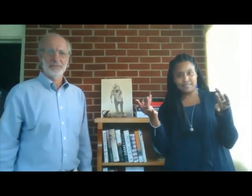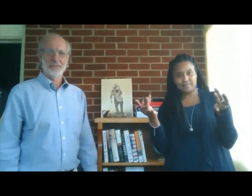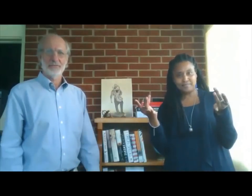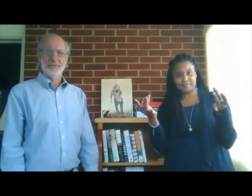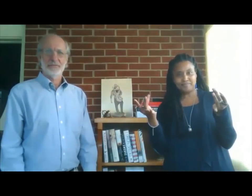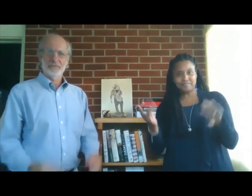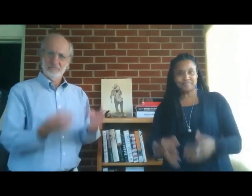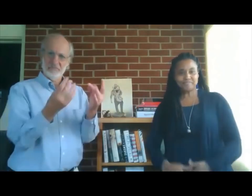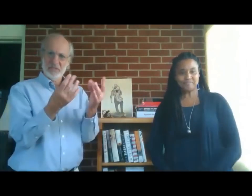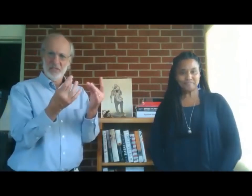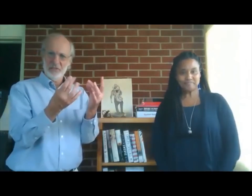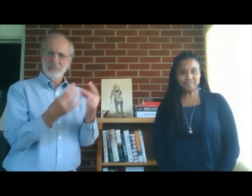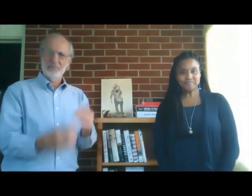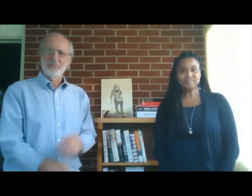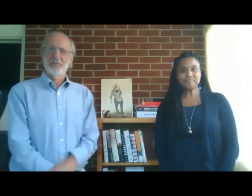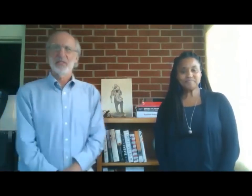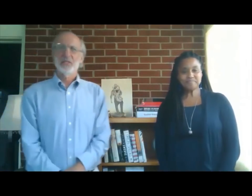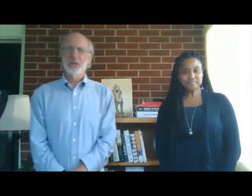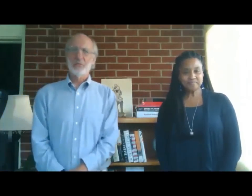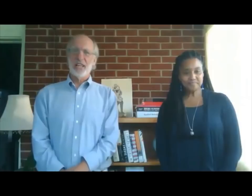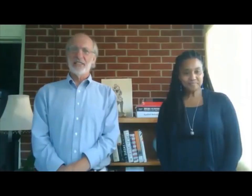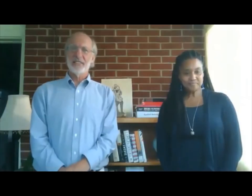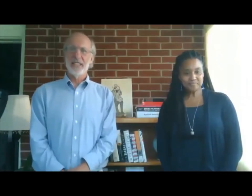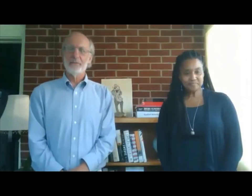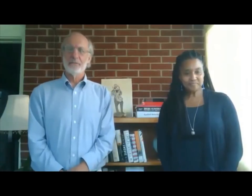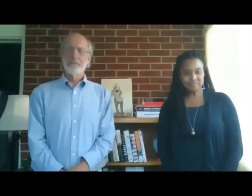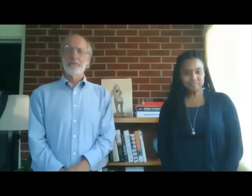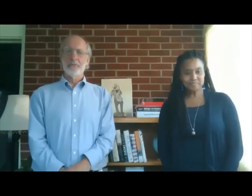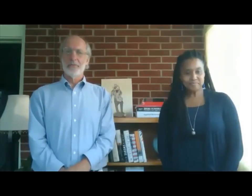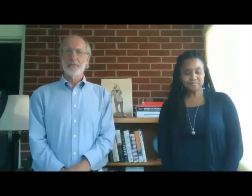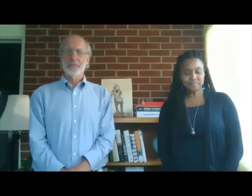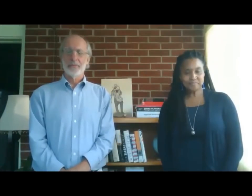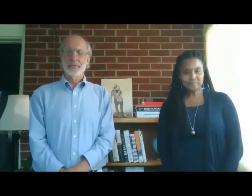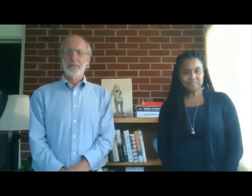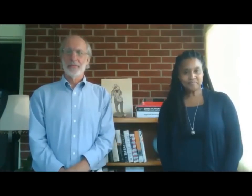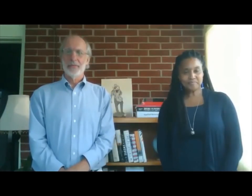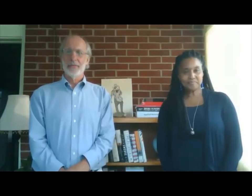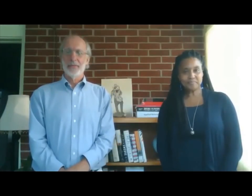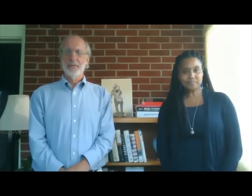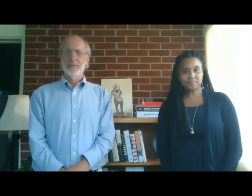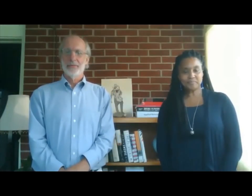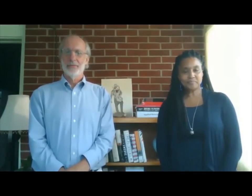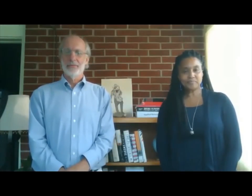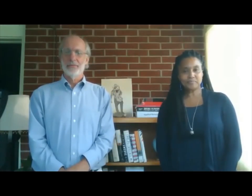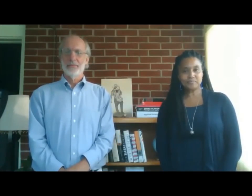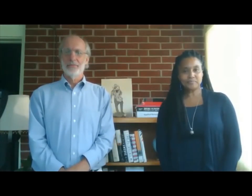fingers. Glue. Go ahead, practice that.